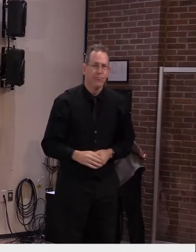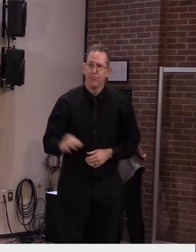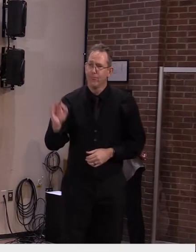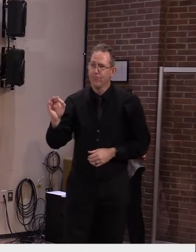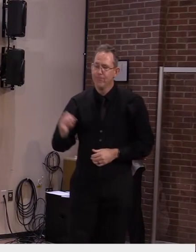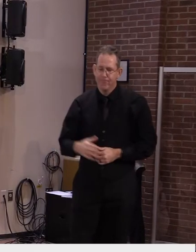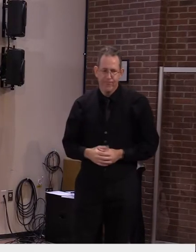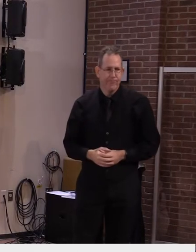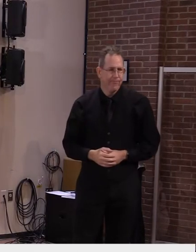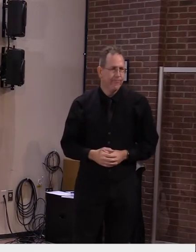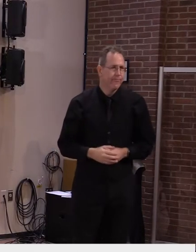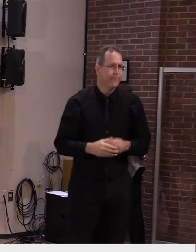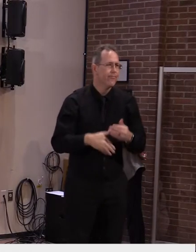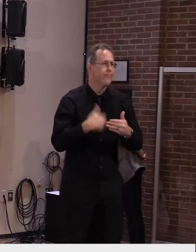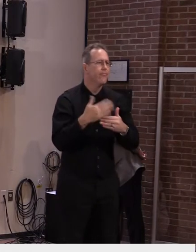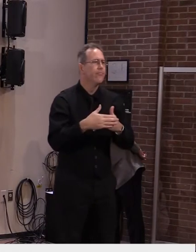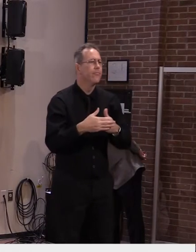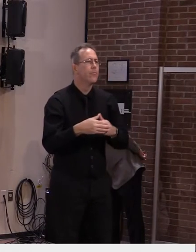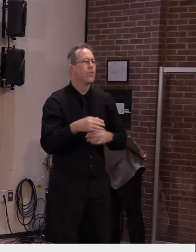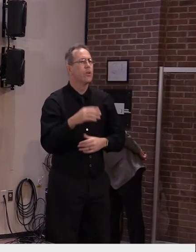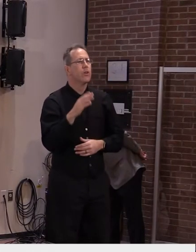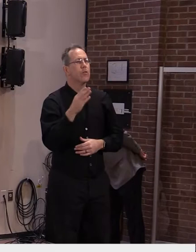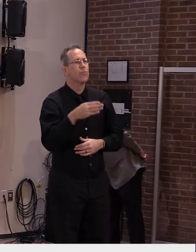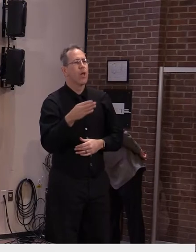Chris, Brattleboro Reformer.